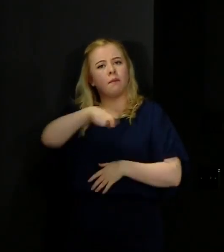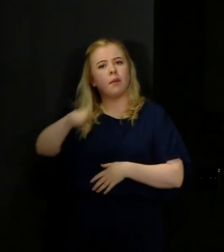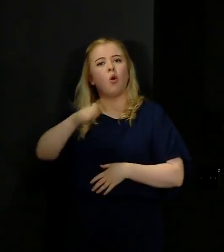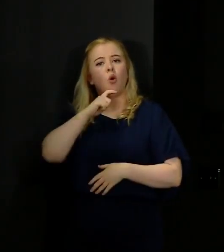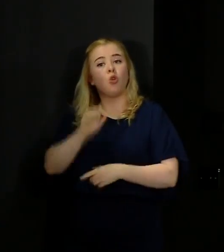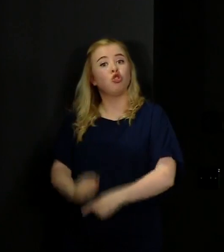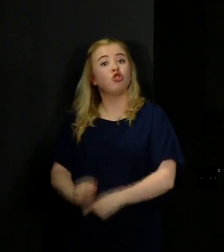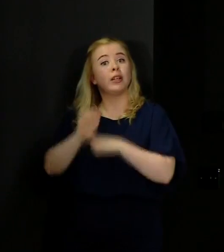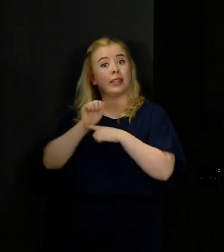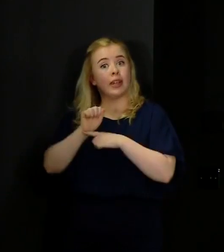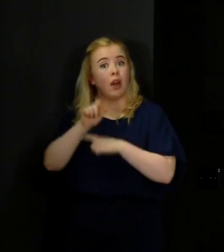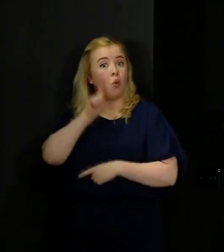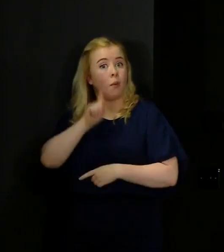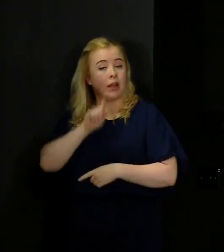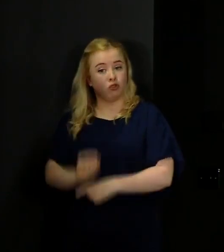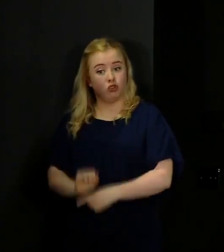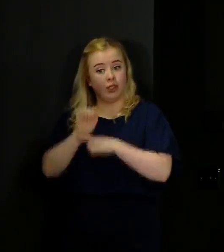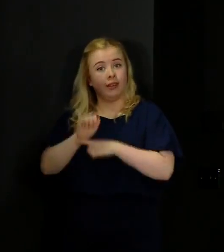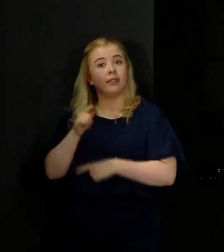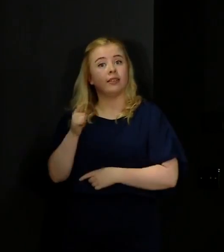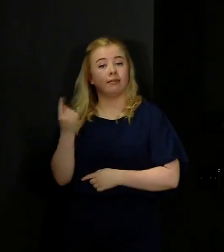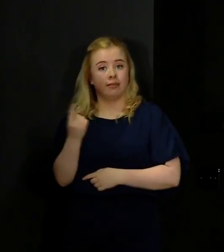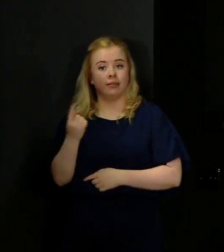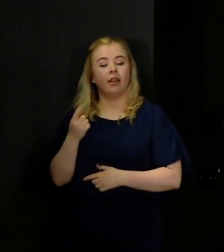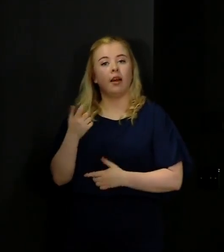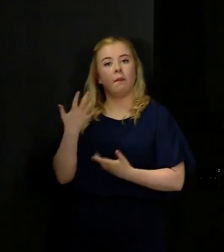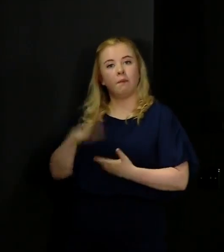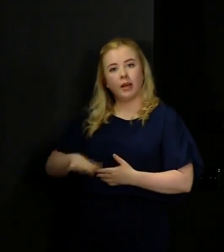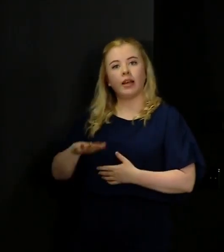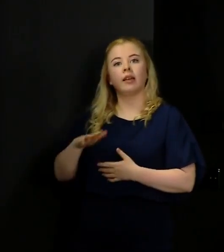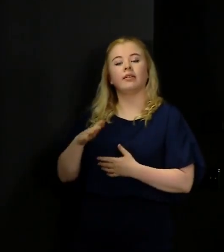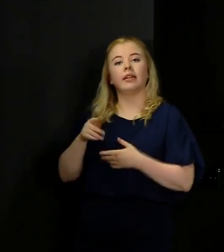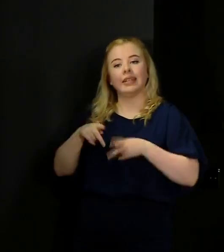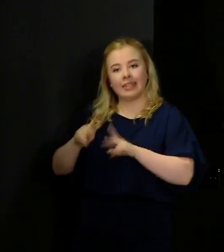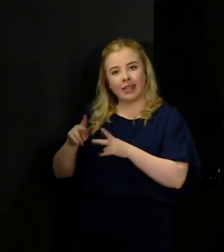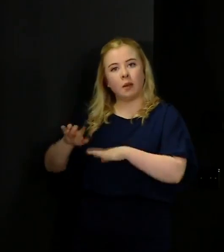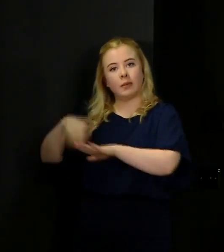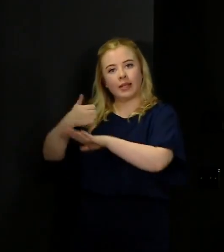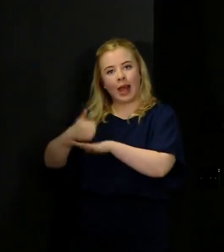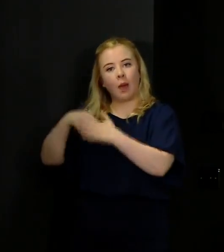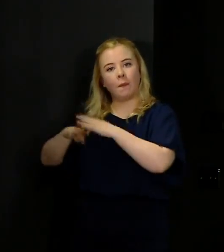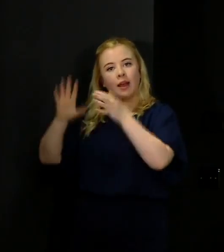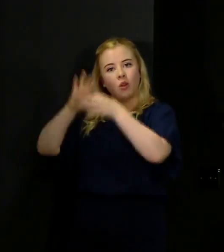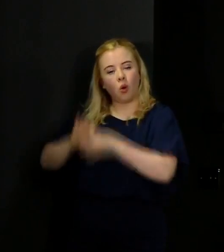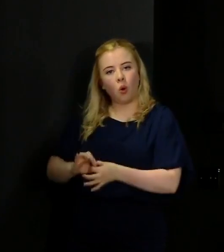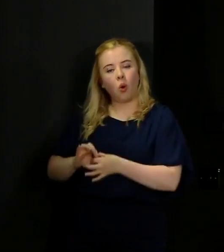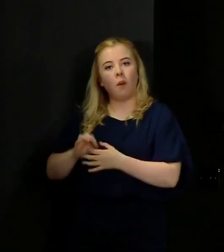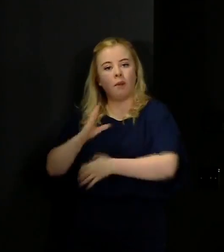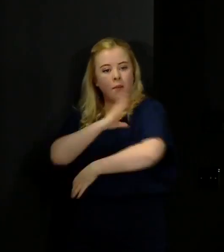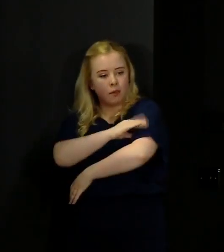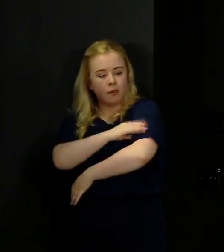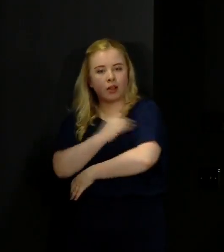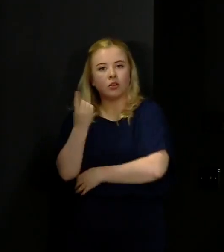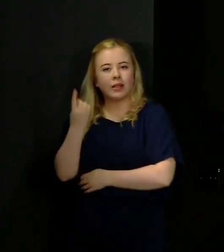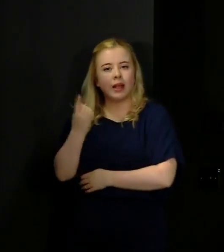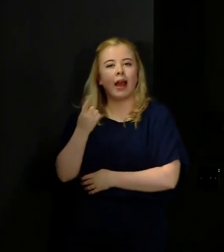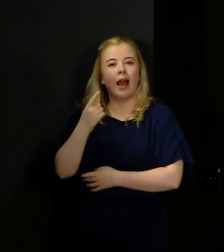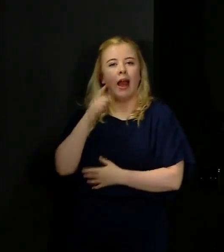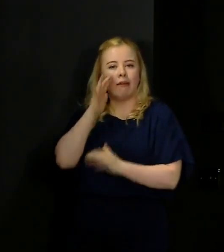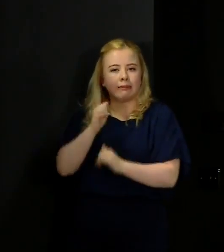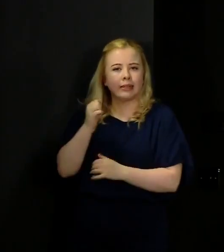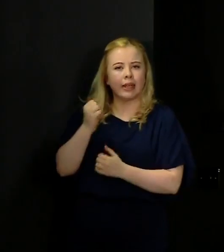who are shielding, we have put in monitoring systems so that they can take their own blood pressure, test their own urine and report back to their